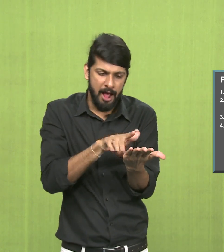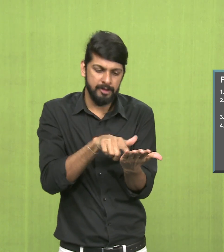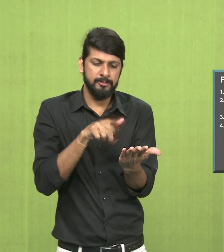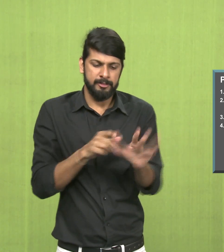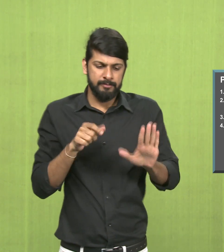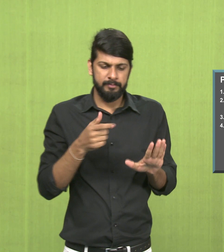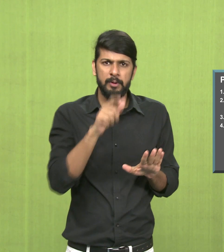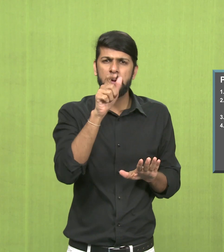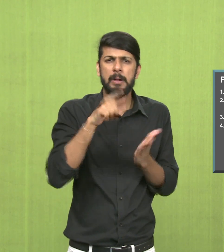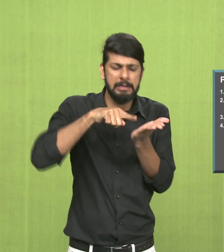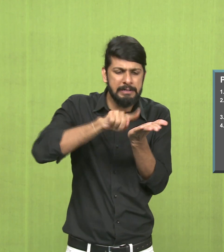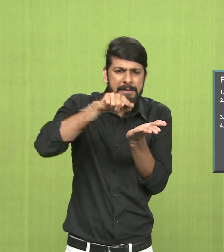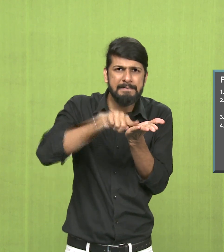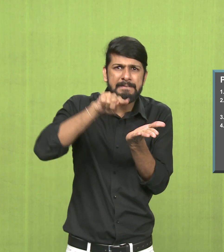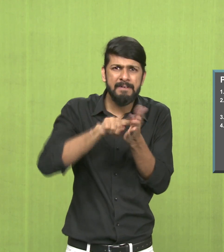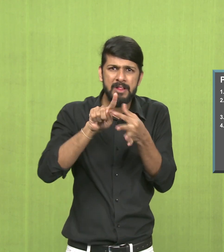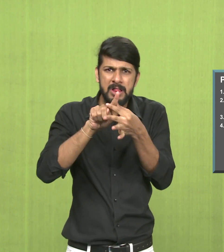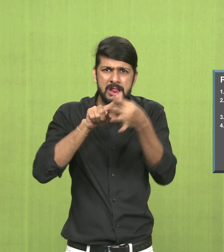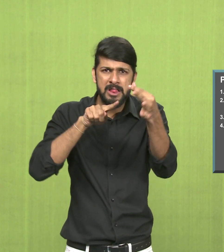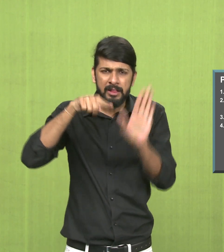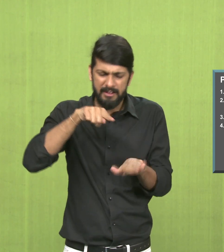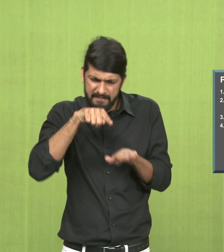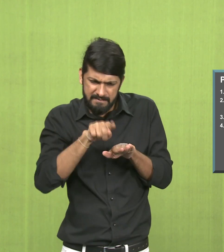Using the tracing paper, you use the tracing paper, then you carve the same